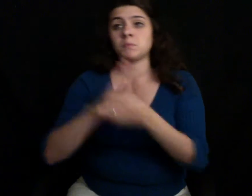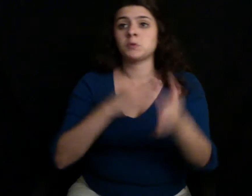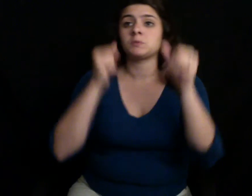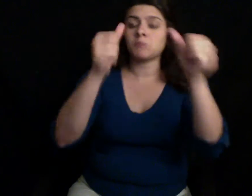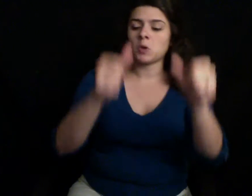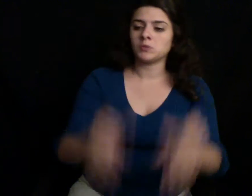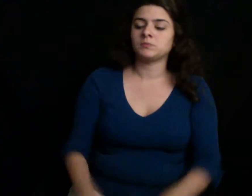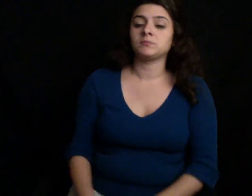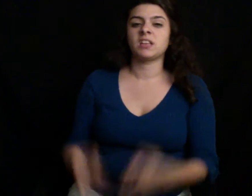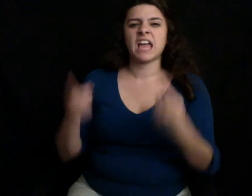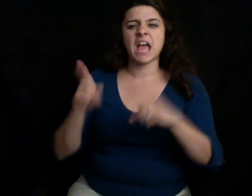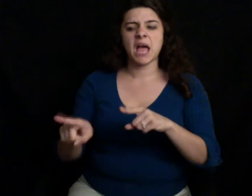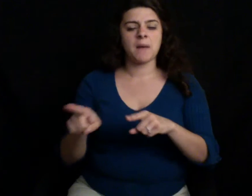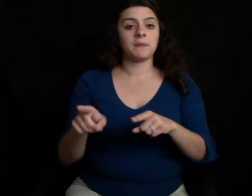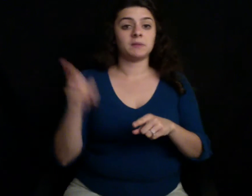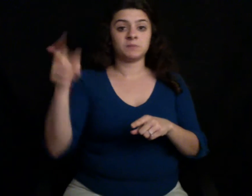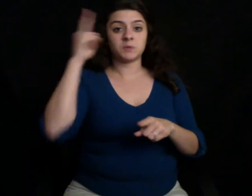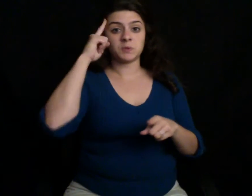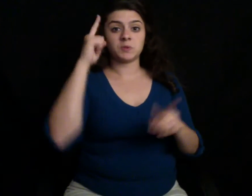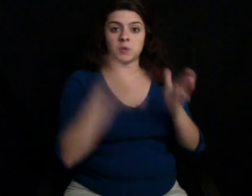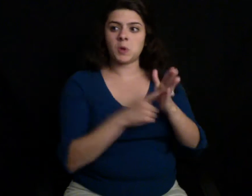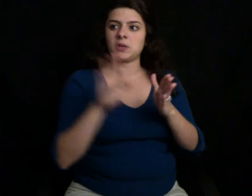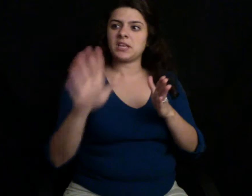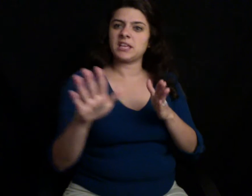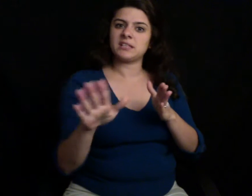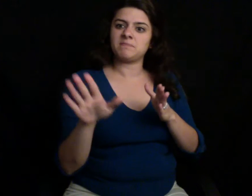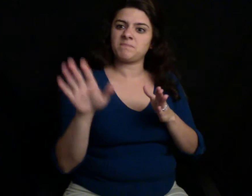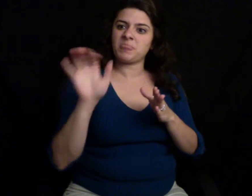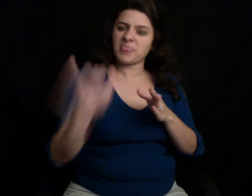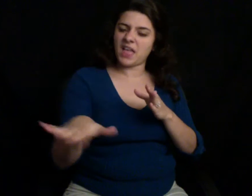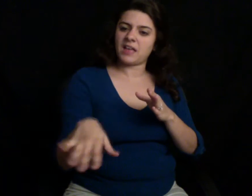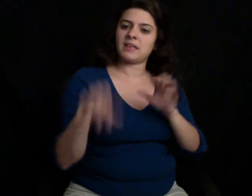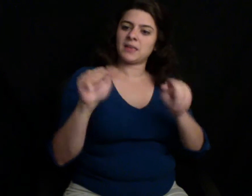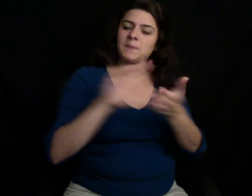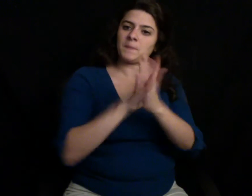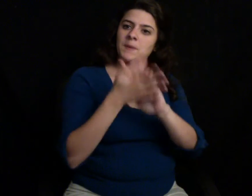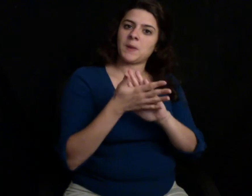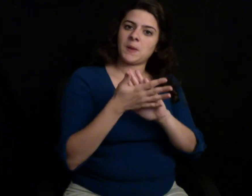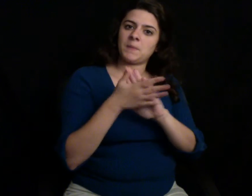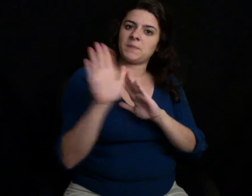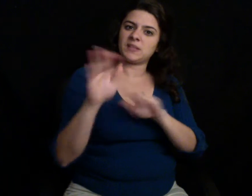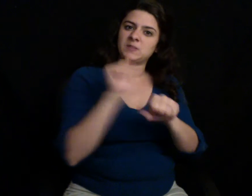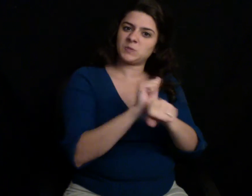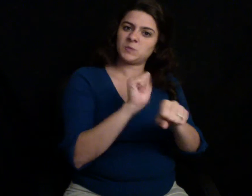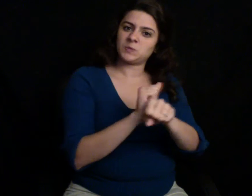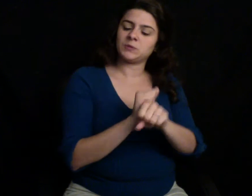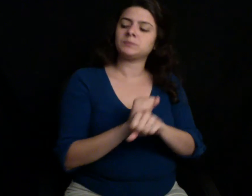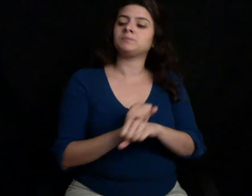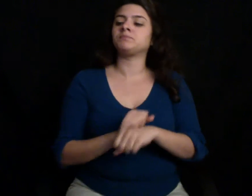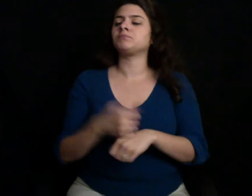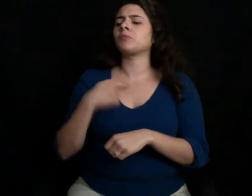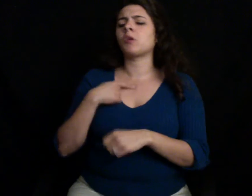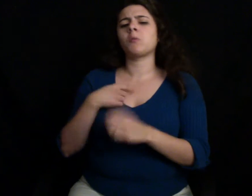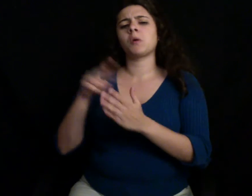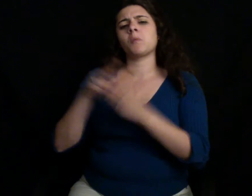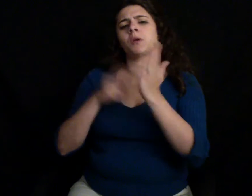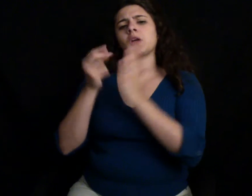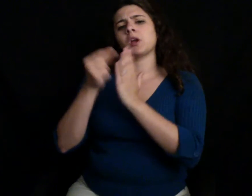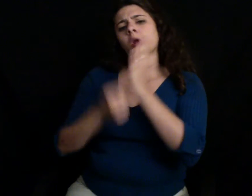even become a career. I read an article and it said Phil DeFranco made such and so amount of dollars on,